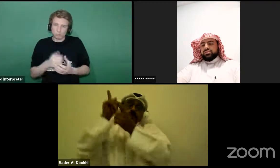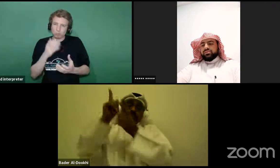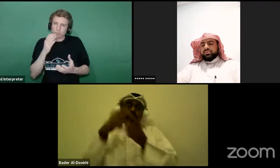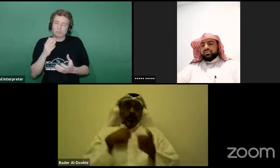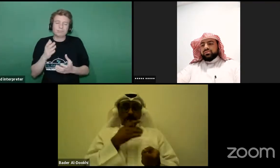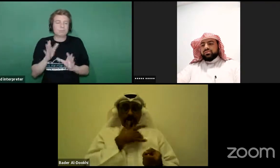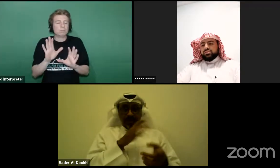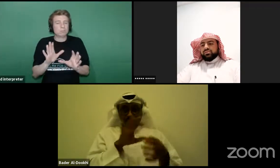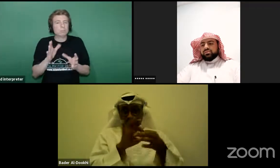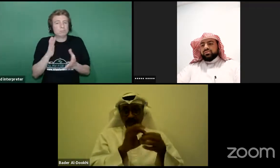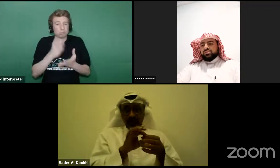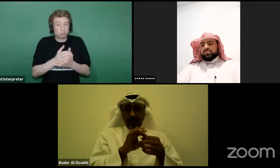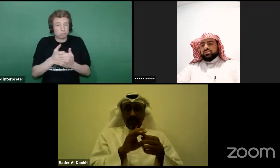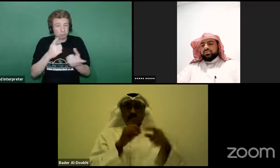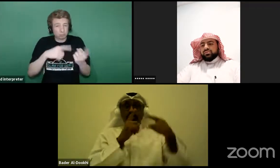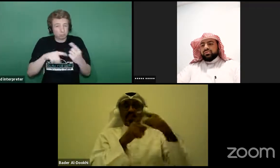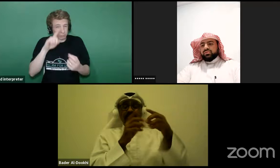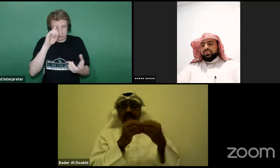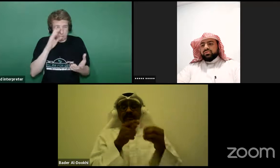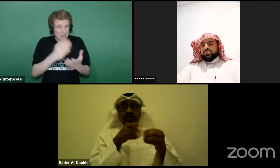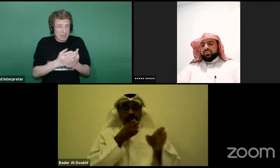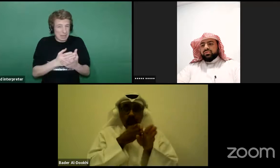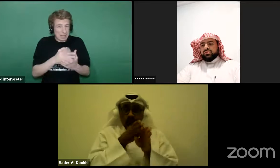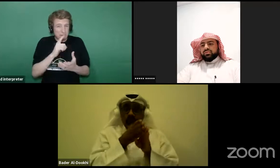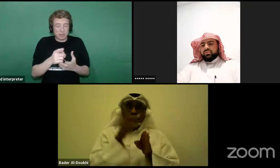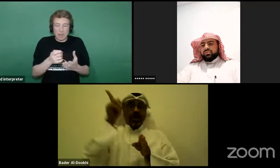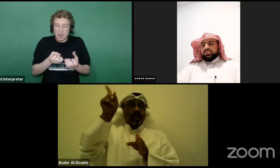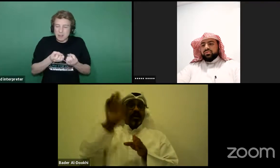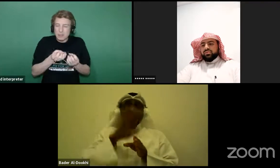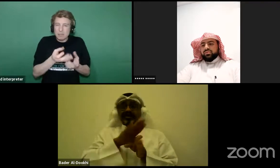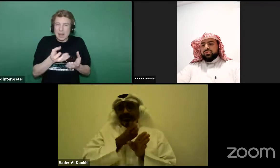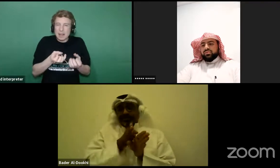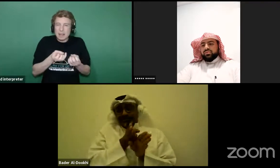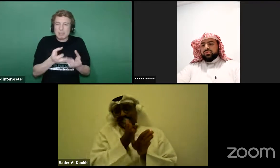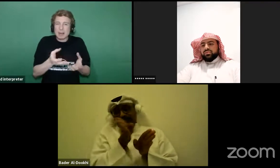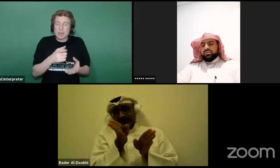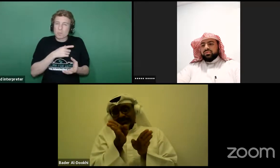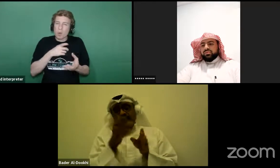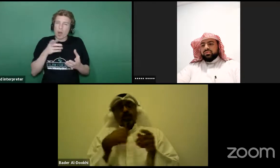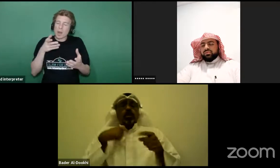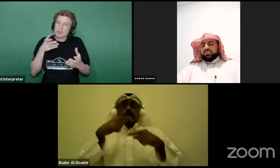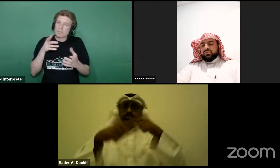wealth to hinder men from the path of Allah, and so will they continue to